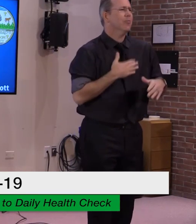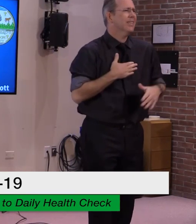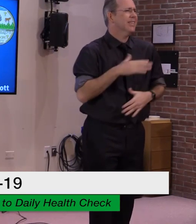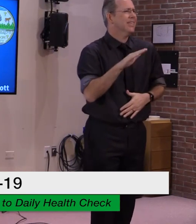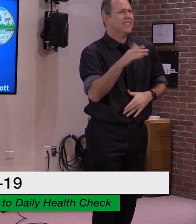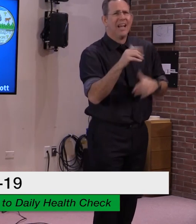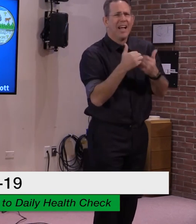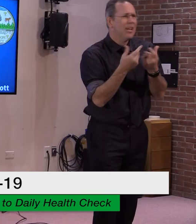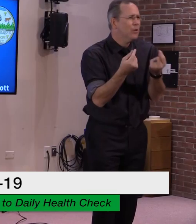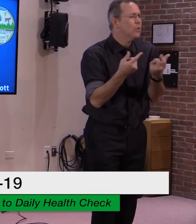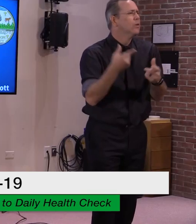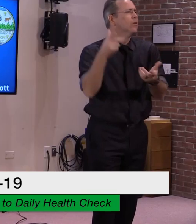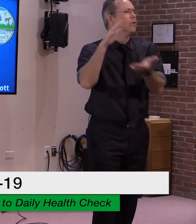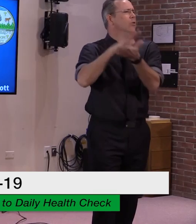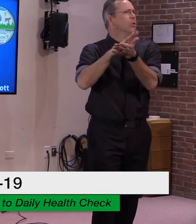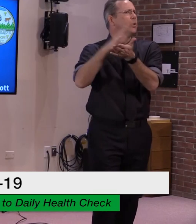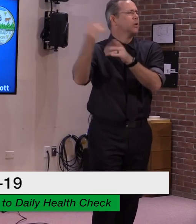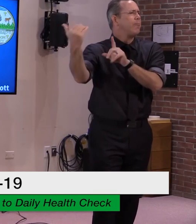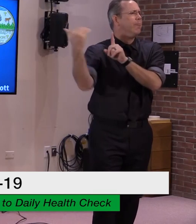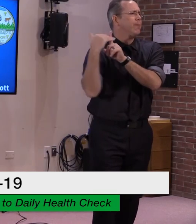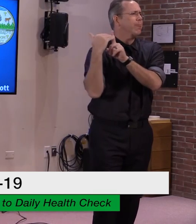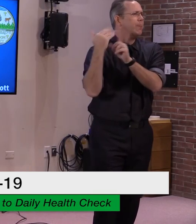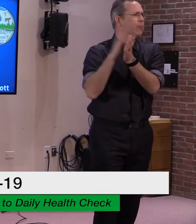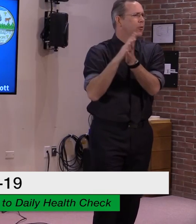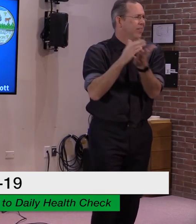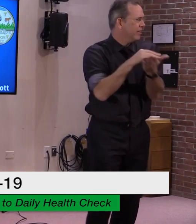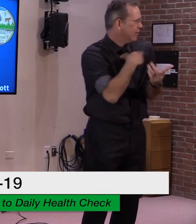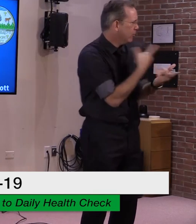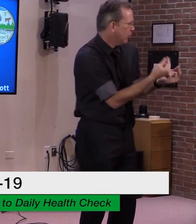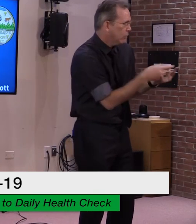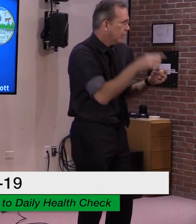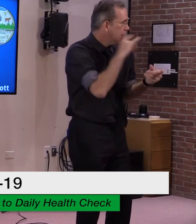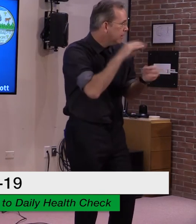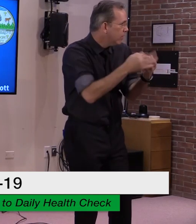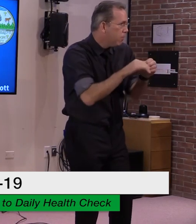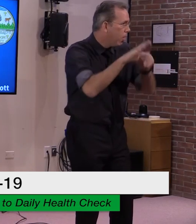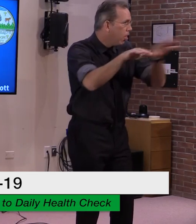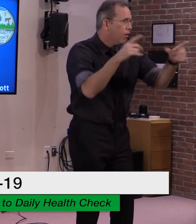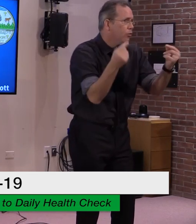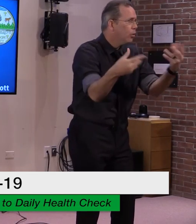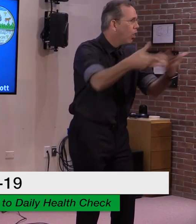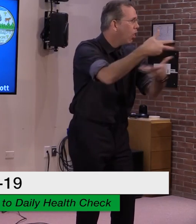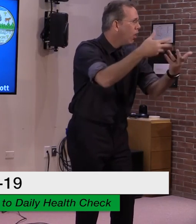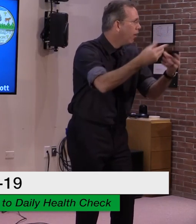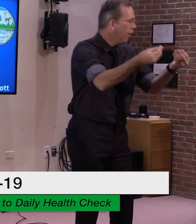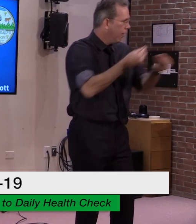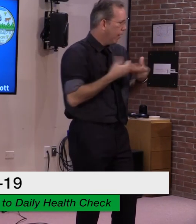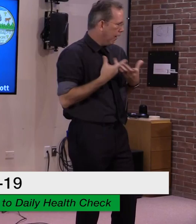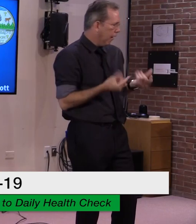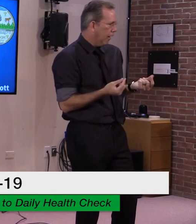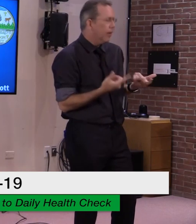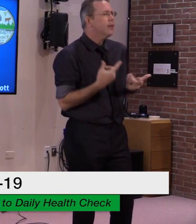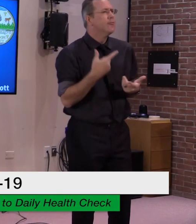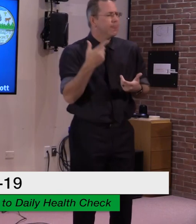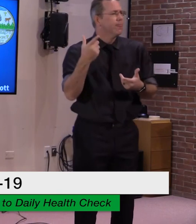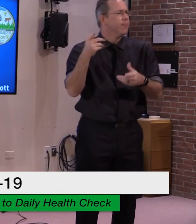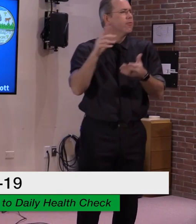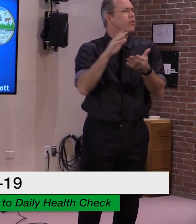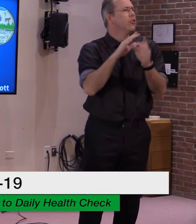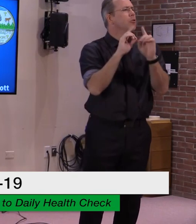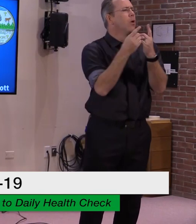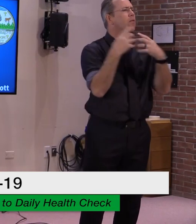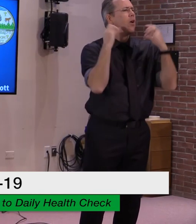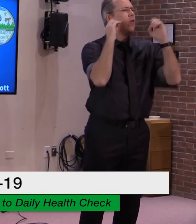school so the agency of education will be directing schools to ask students or parents if they were part of multi-family